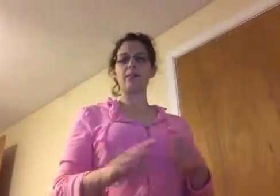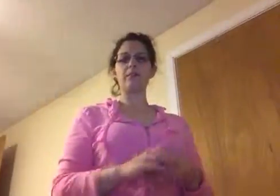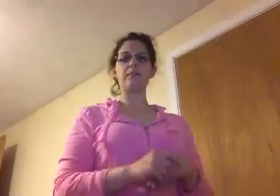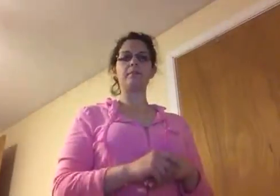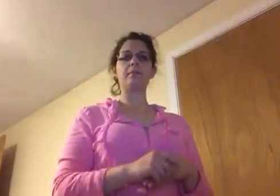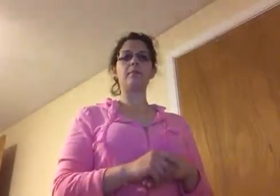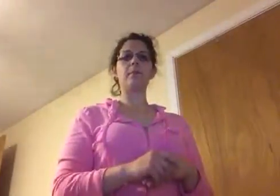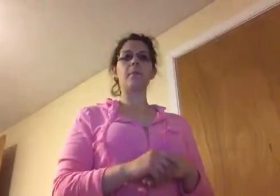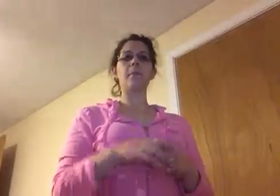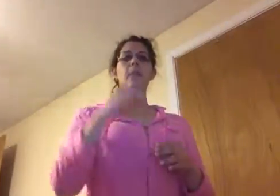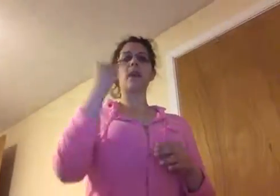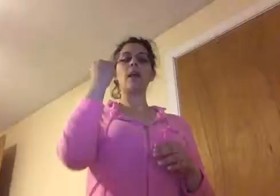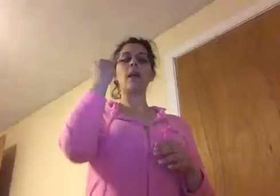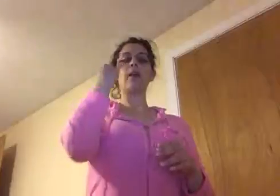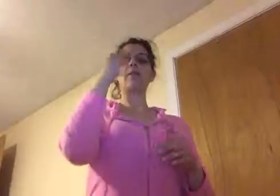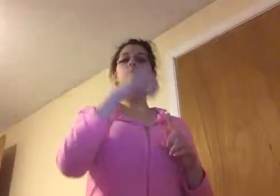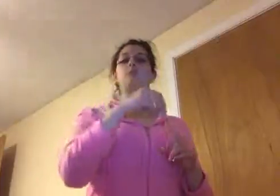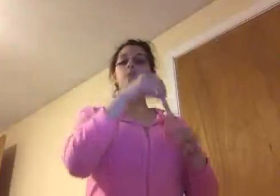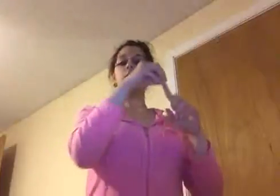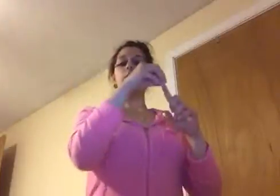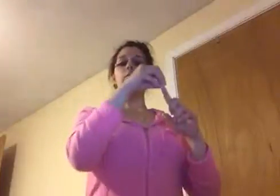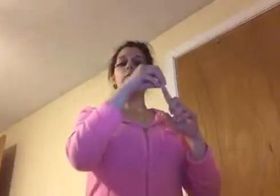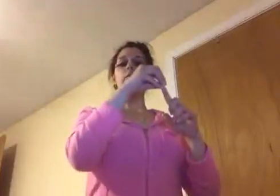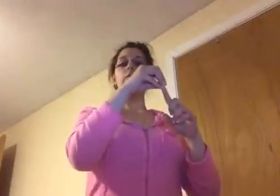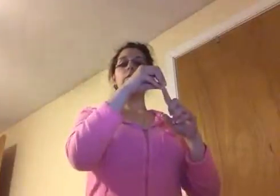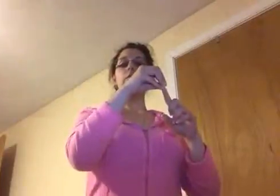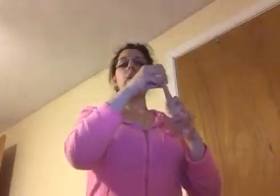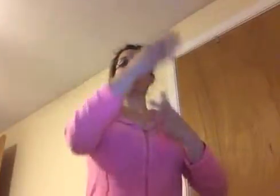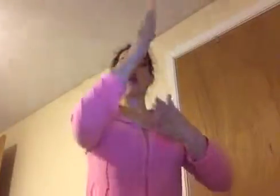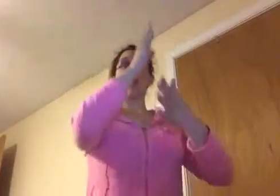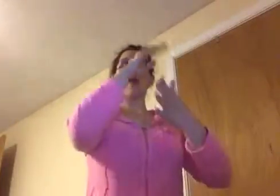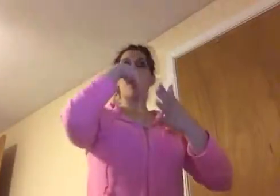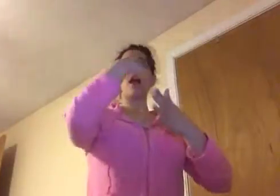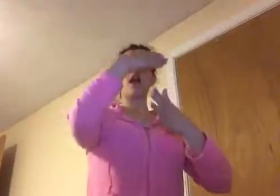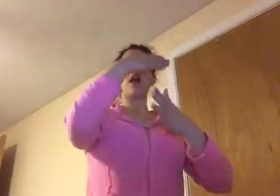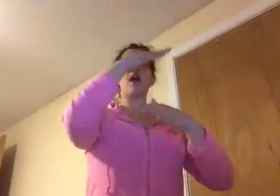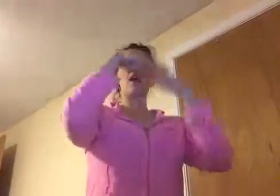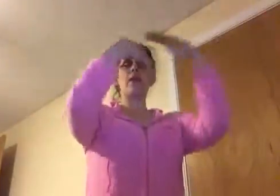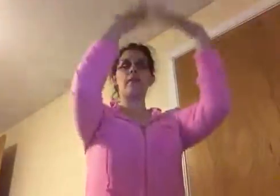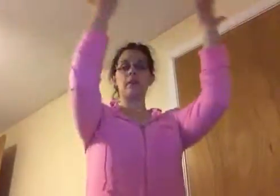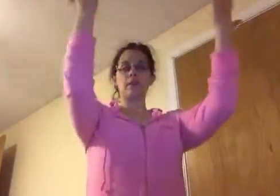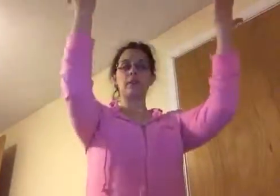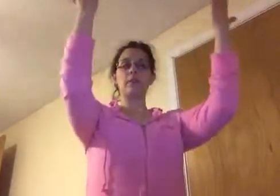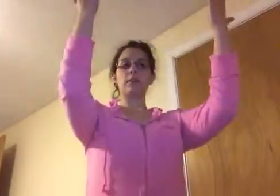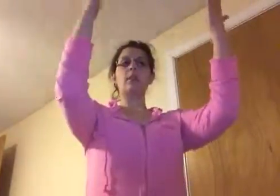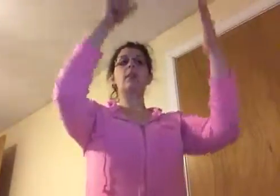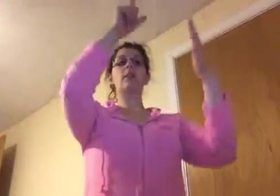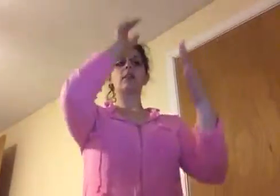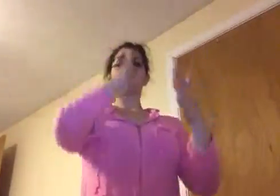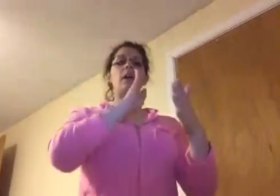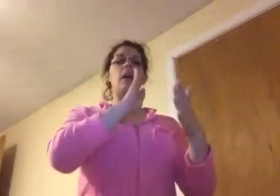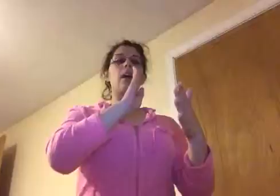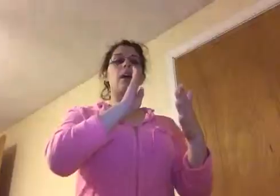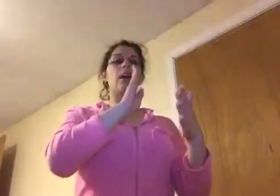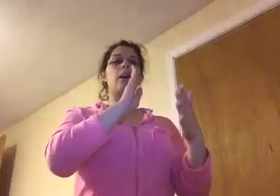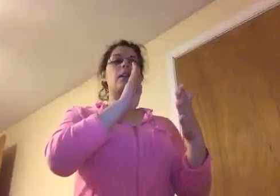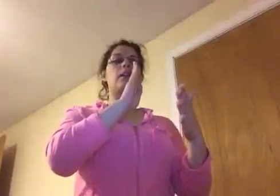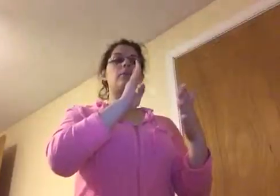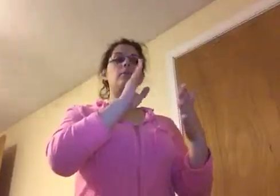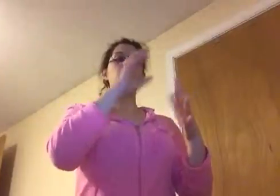heaven, you would be given signs of God's grace. And if you lived in accordance to God's rules, you would in fact go to heaven.